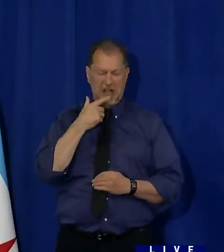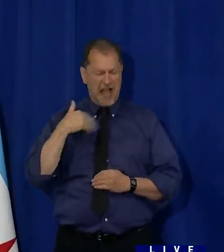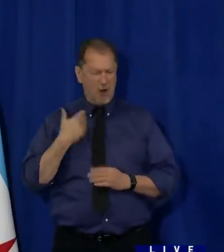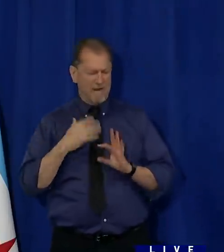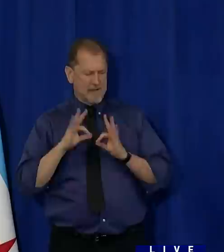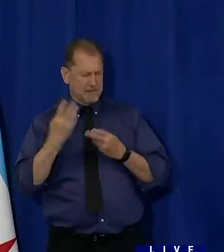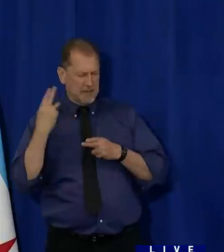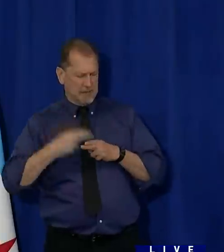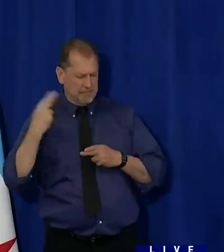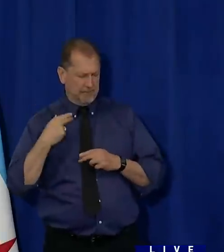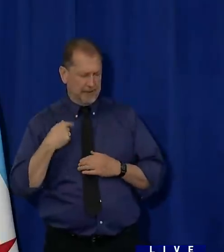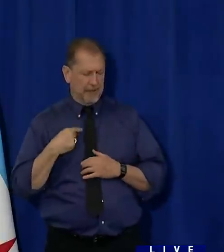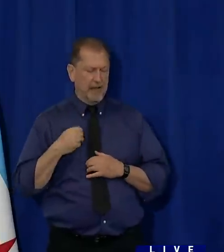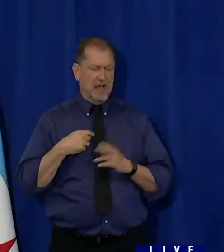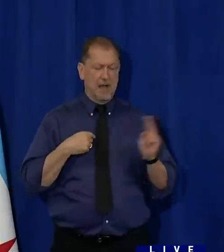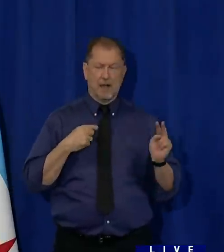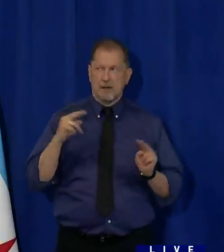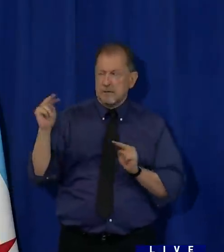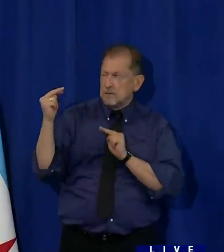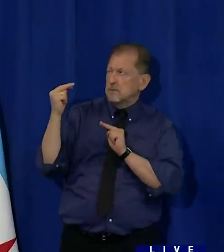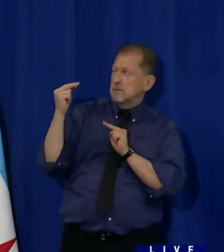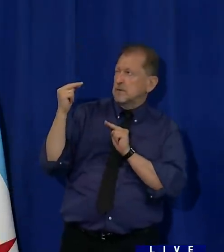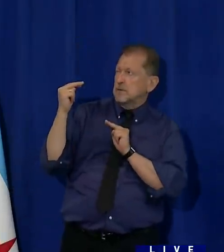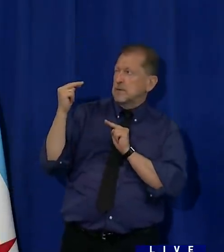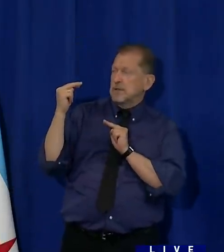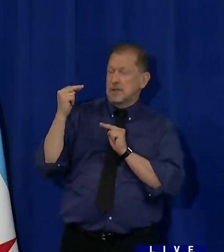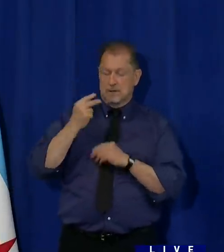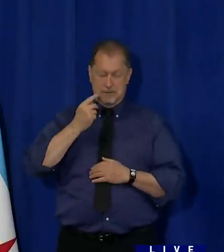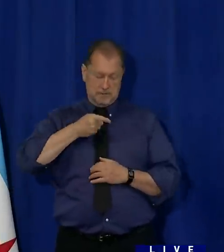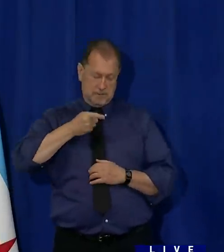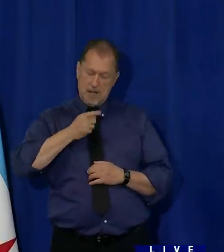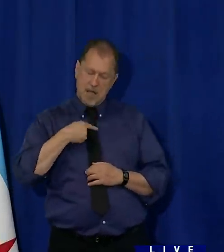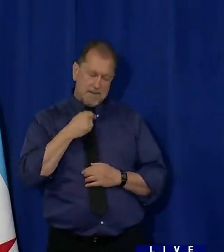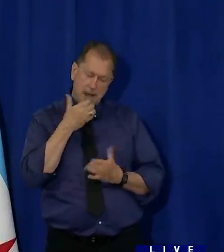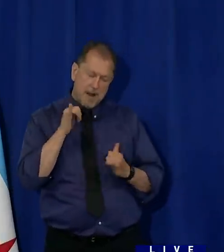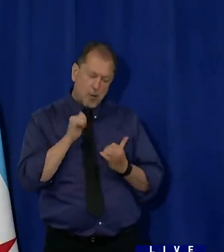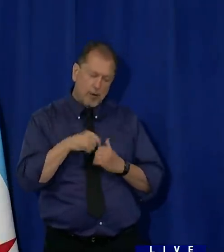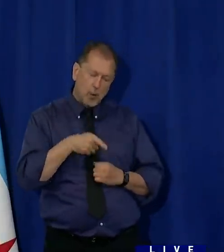her expression when she told me, "I'm not playing with you,"